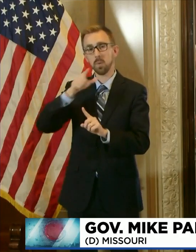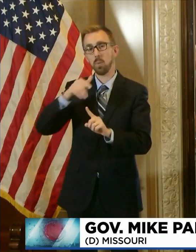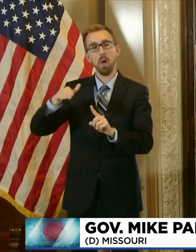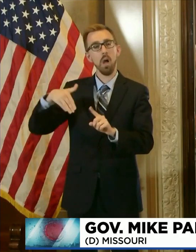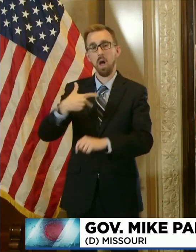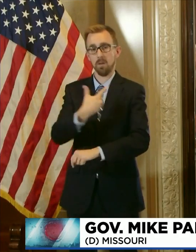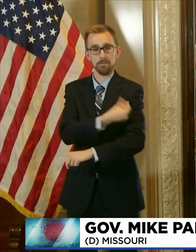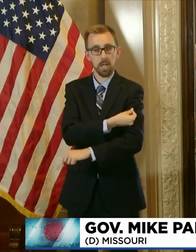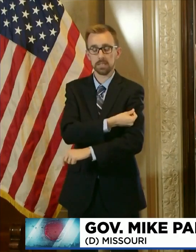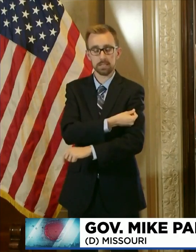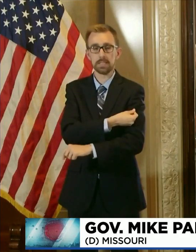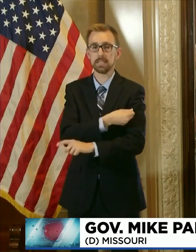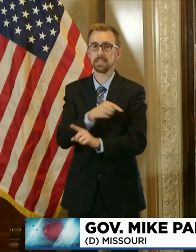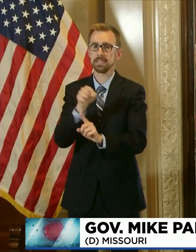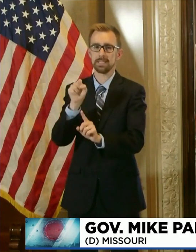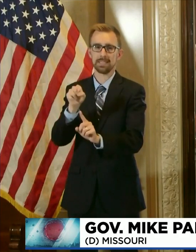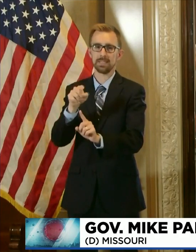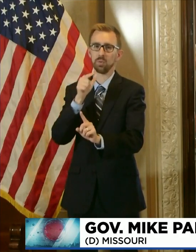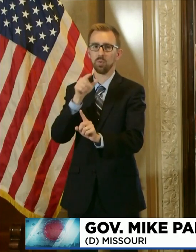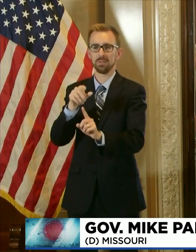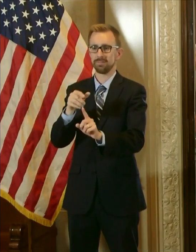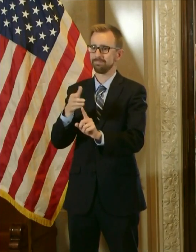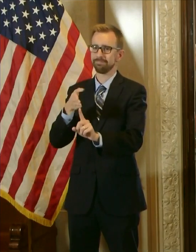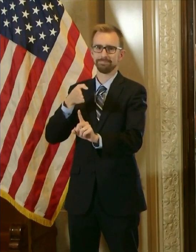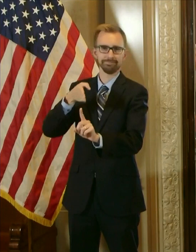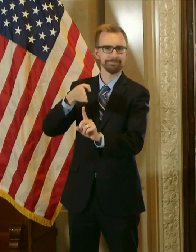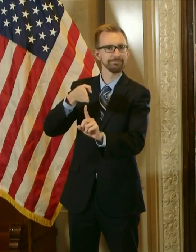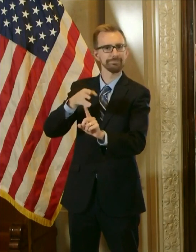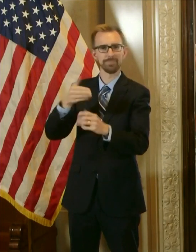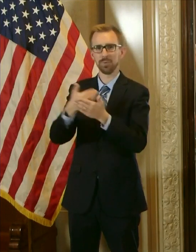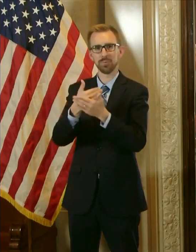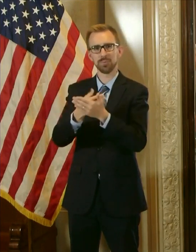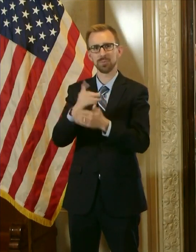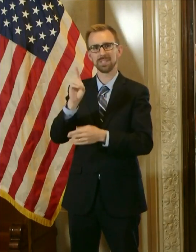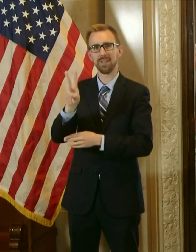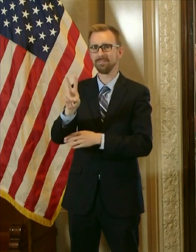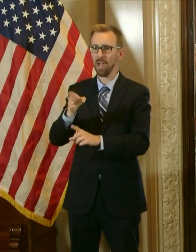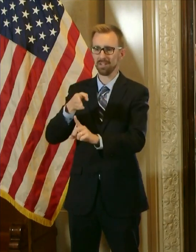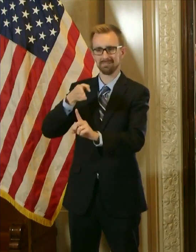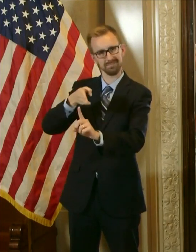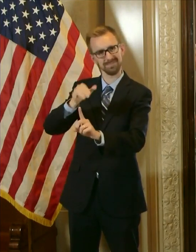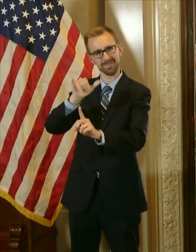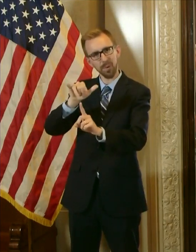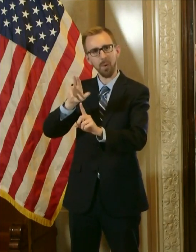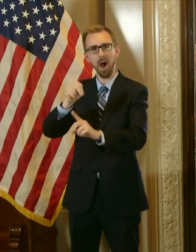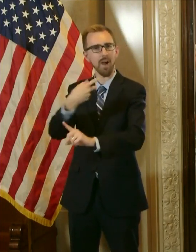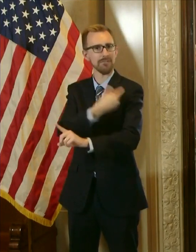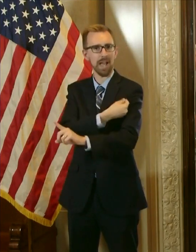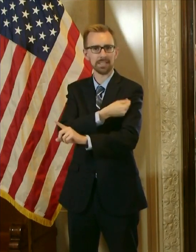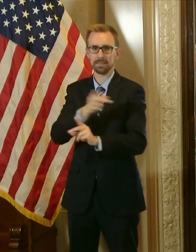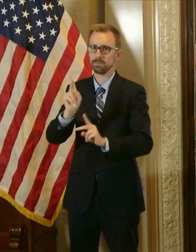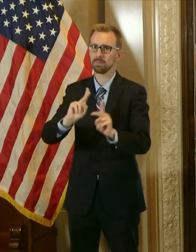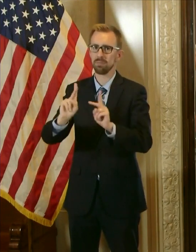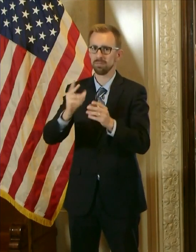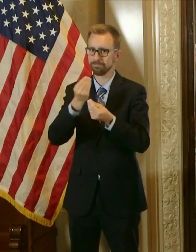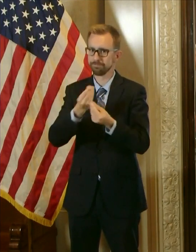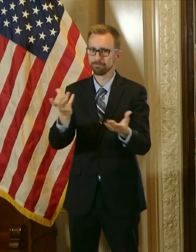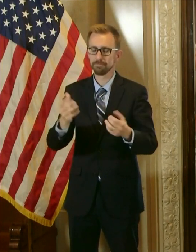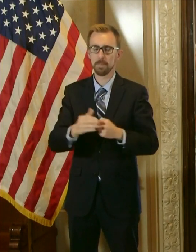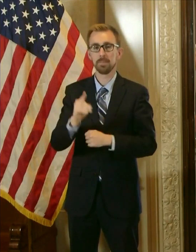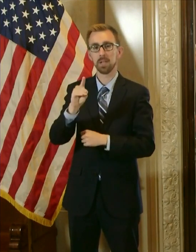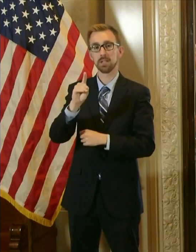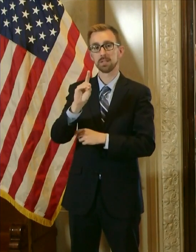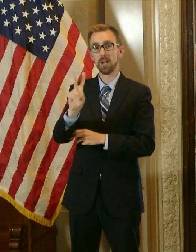Missourians are the primary target of this new COVID-19 strain. While the Delta strain is